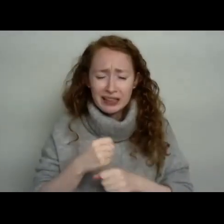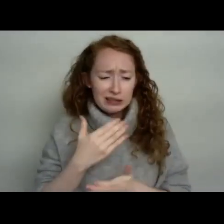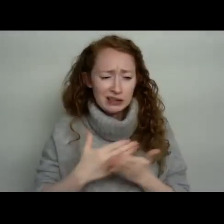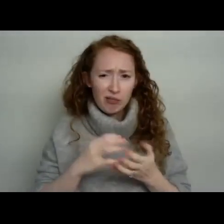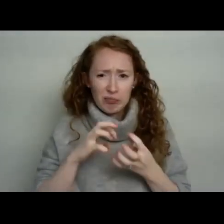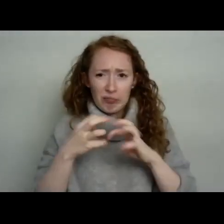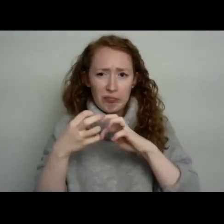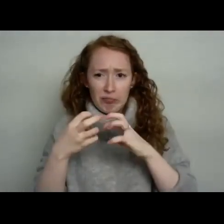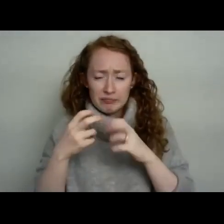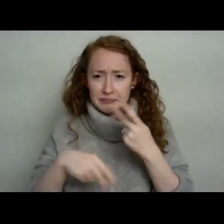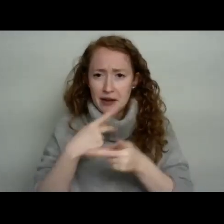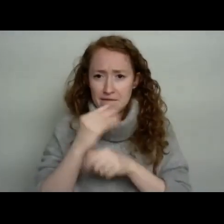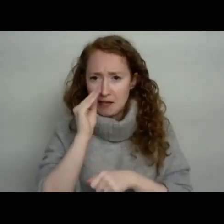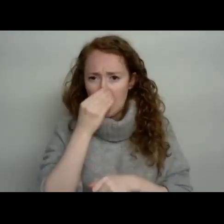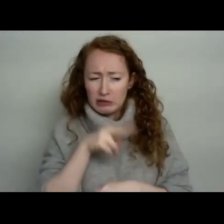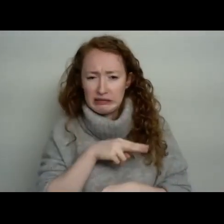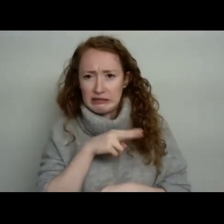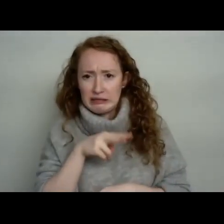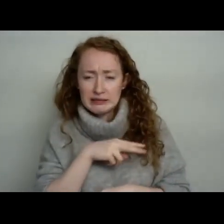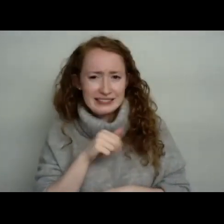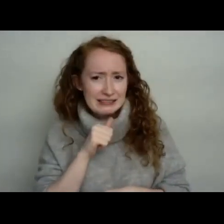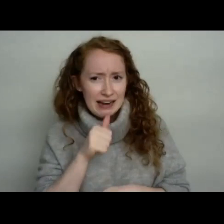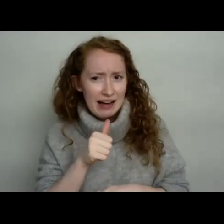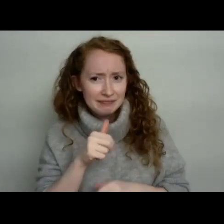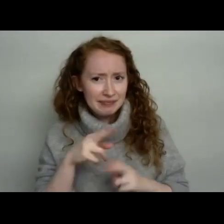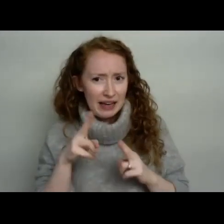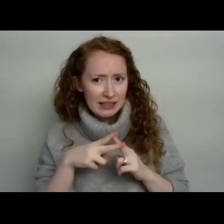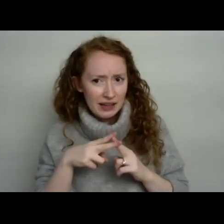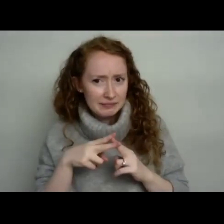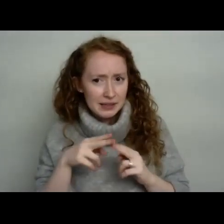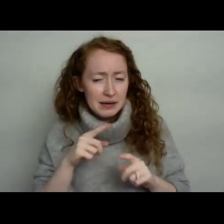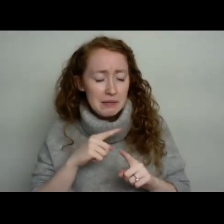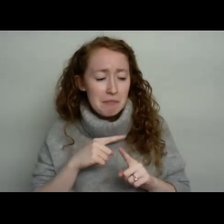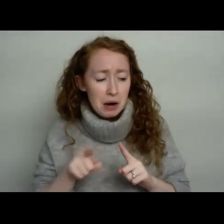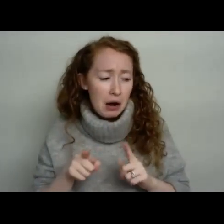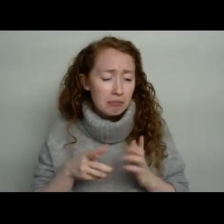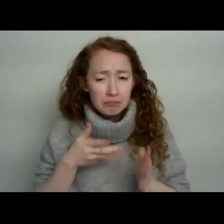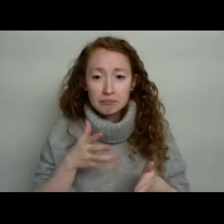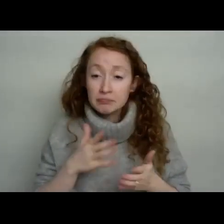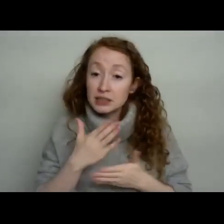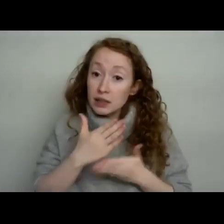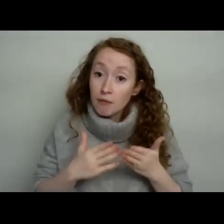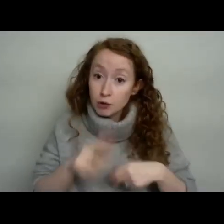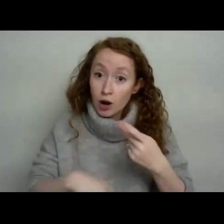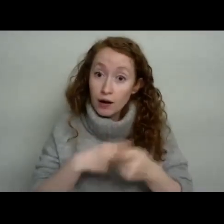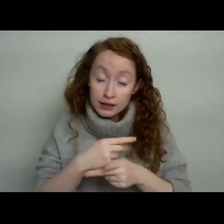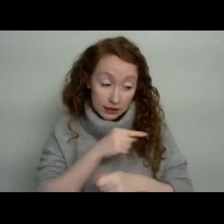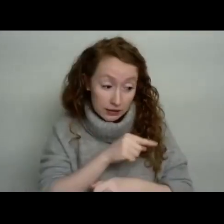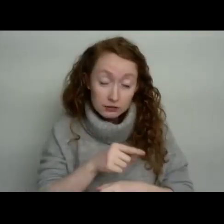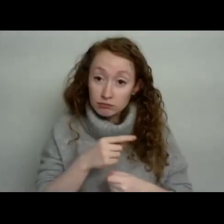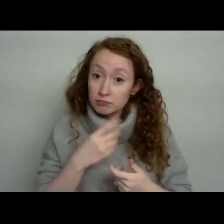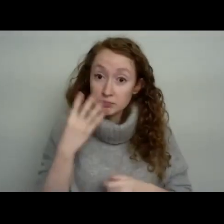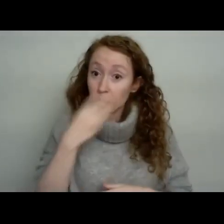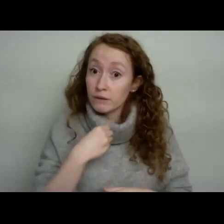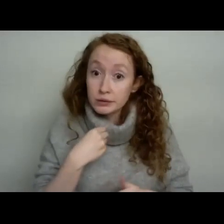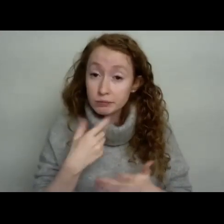and clearly not excellent things. But those varieties, some of them